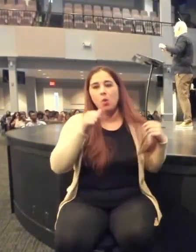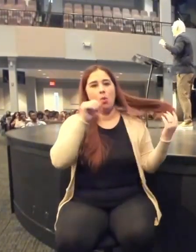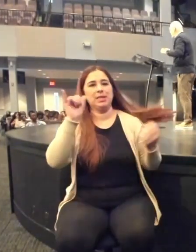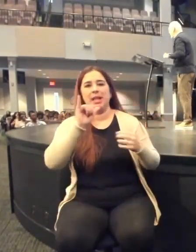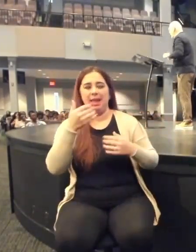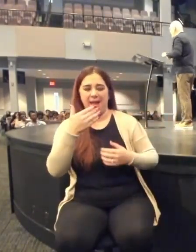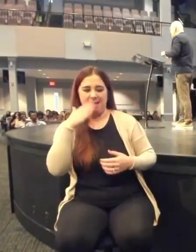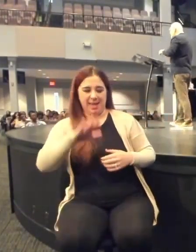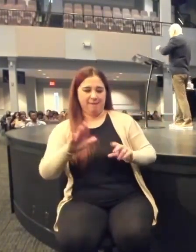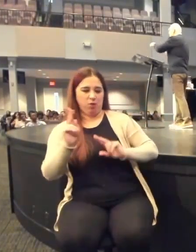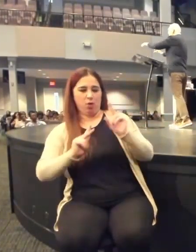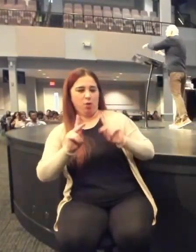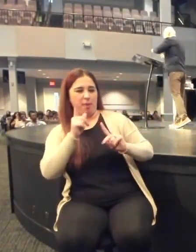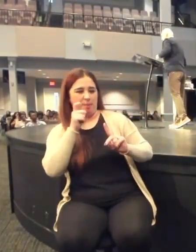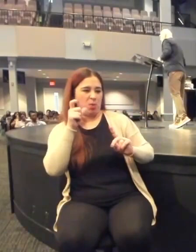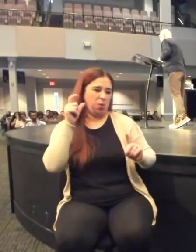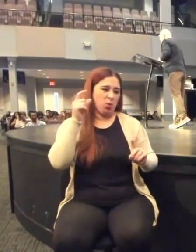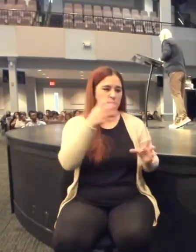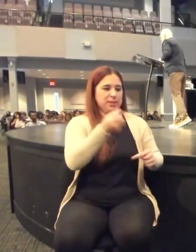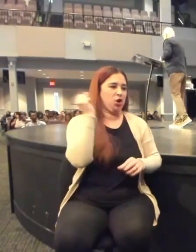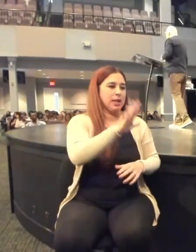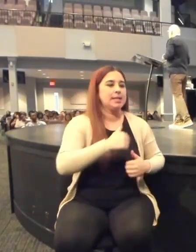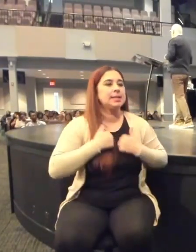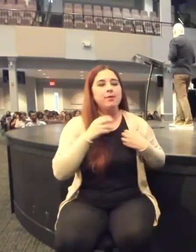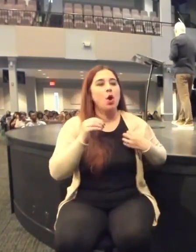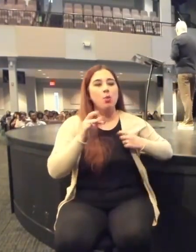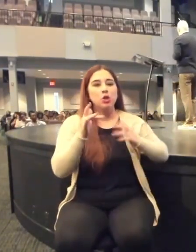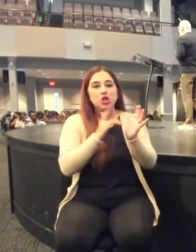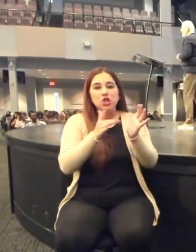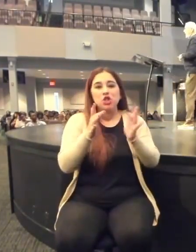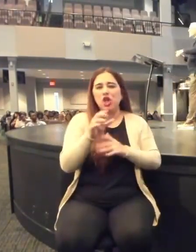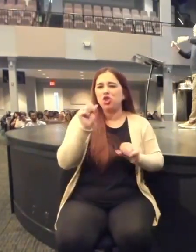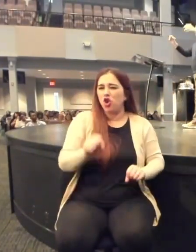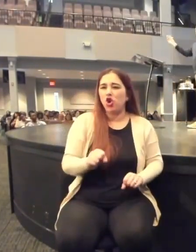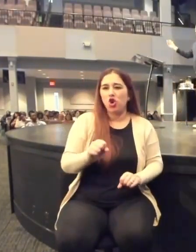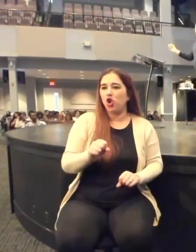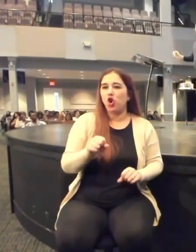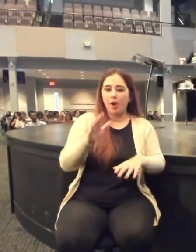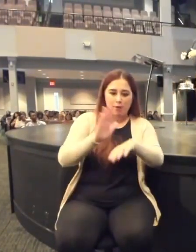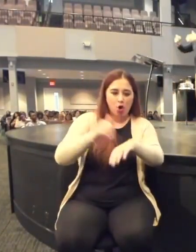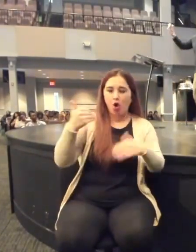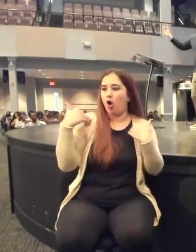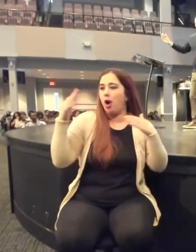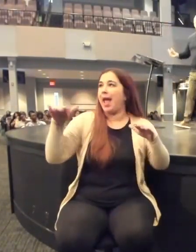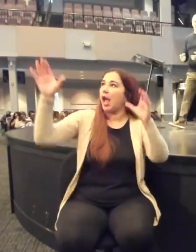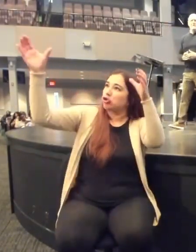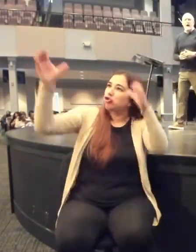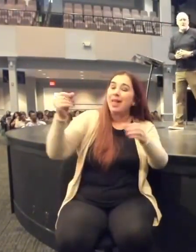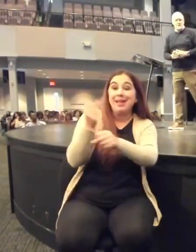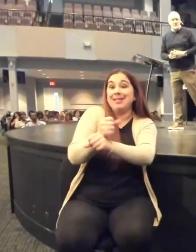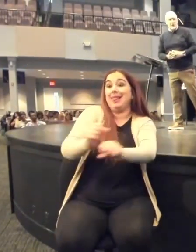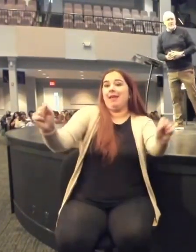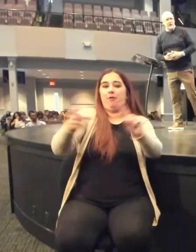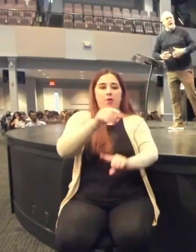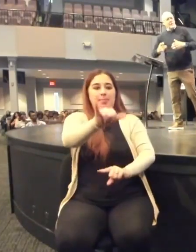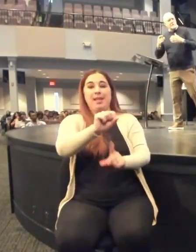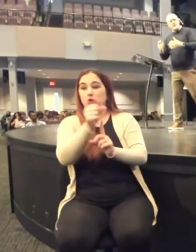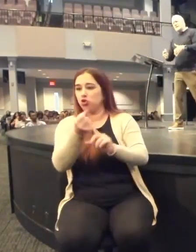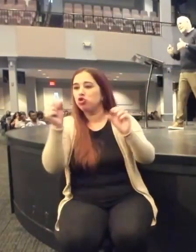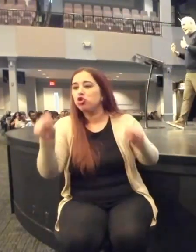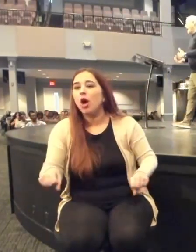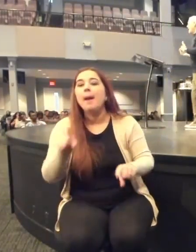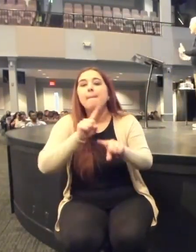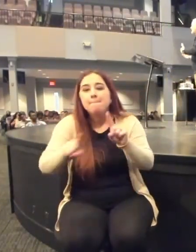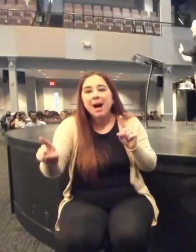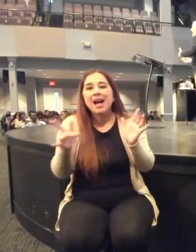group of evil people that took the life of Jesus. Jesus could have called down a host of angels and been delivered from the entire situation. But